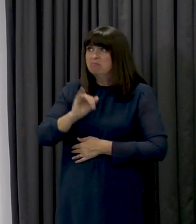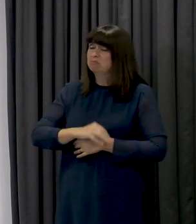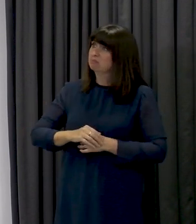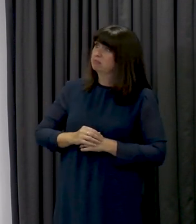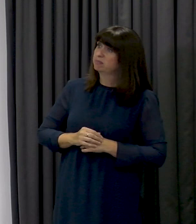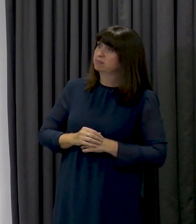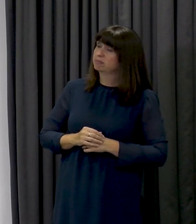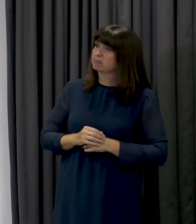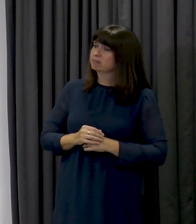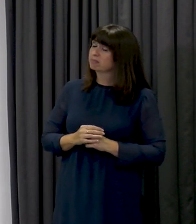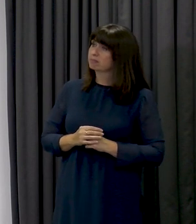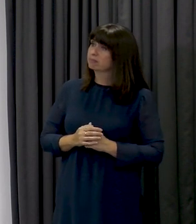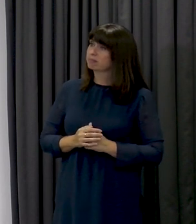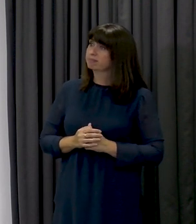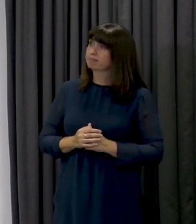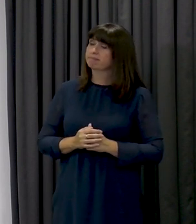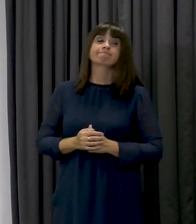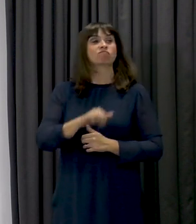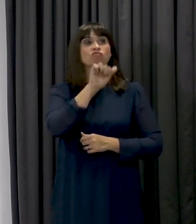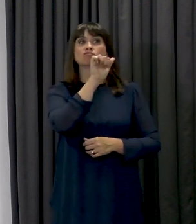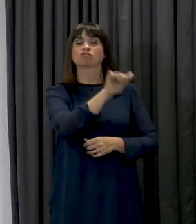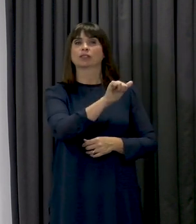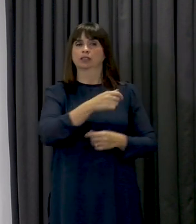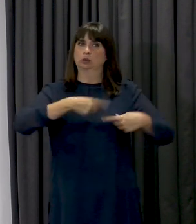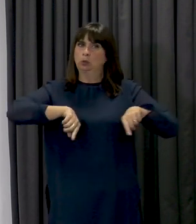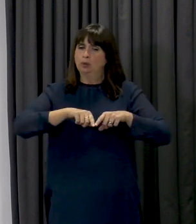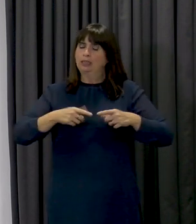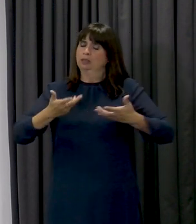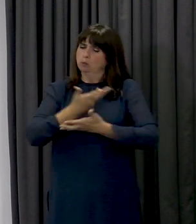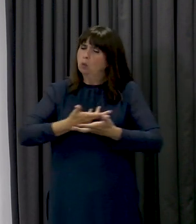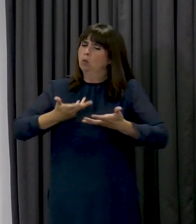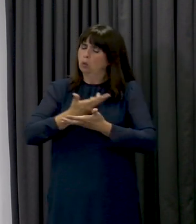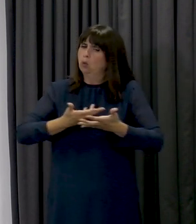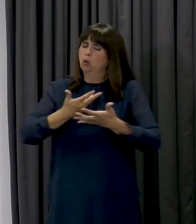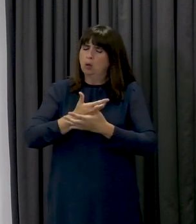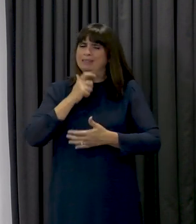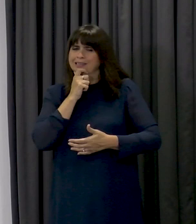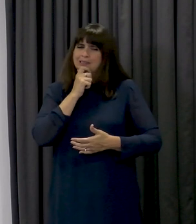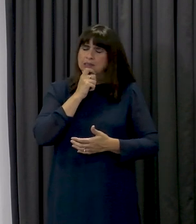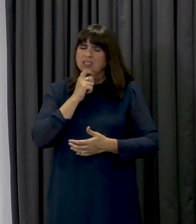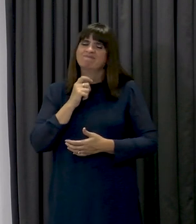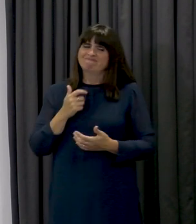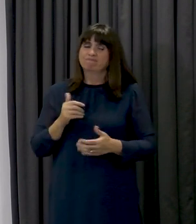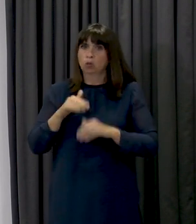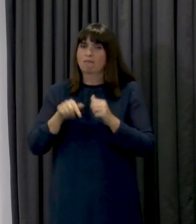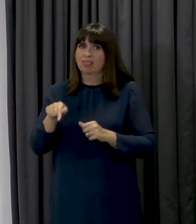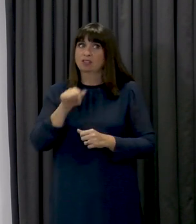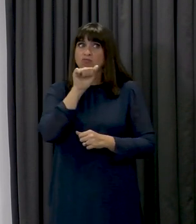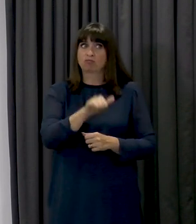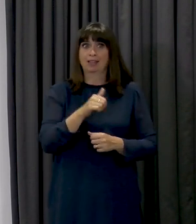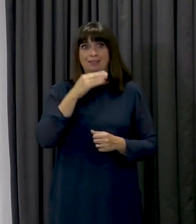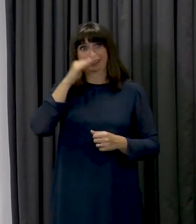you. That is a point that does concern us, and we debate all the time. You're right. You know, the summer weeks